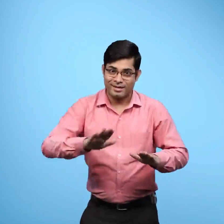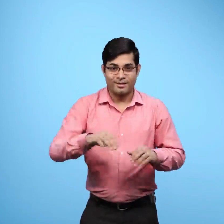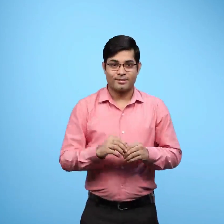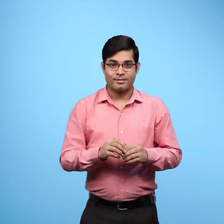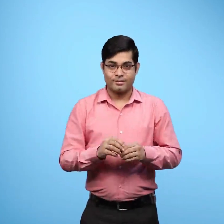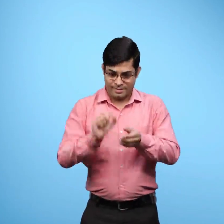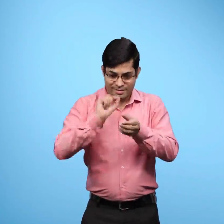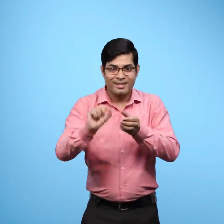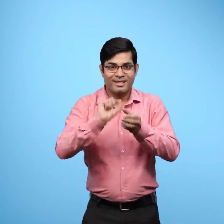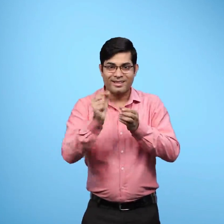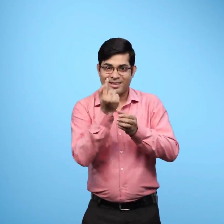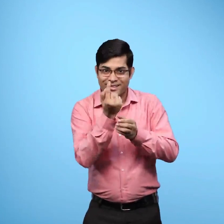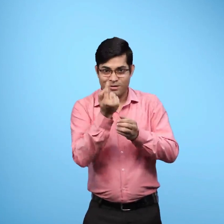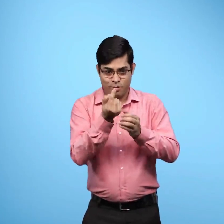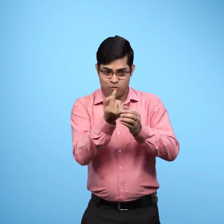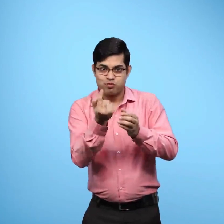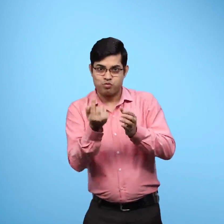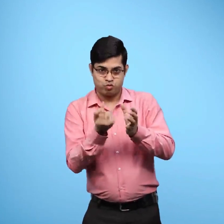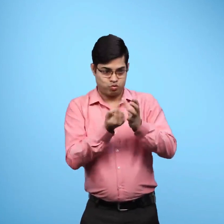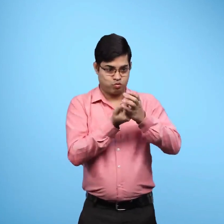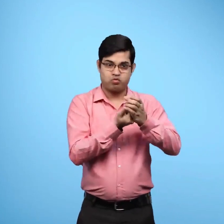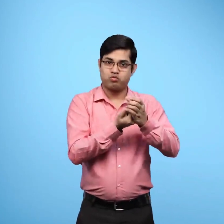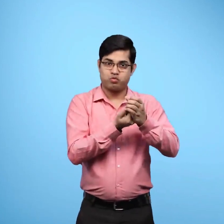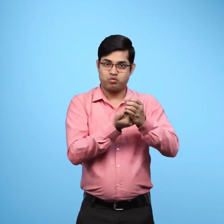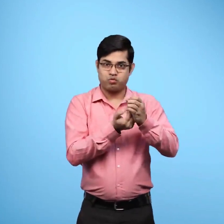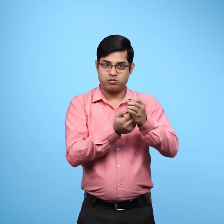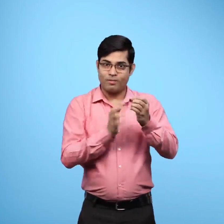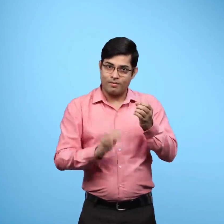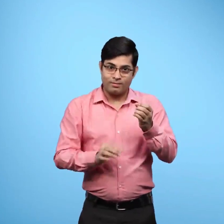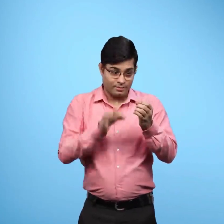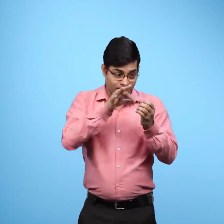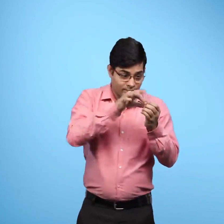on the floor with a bunch of matchsticks in her left hand.